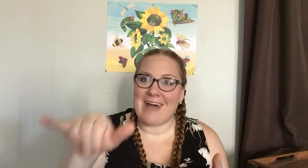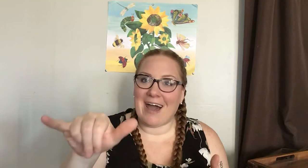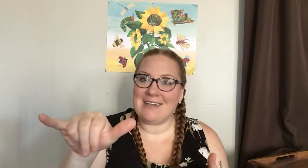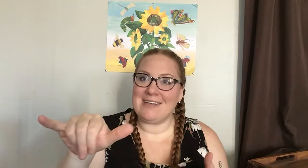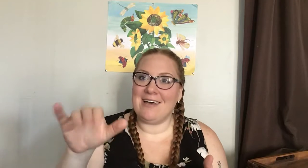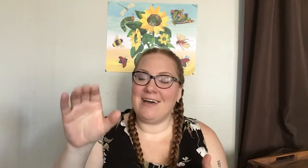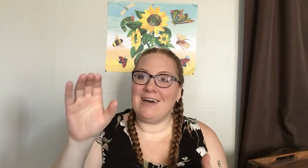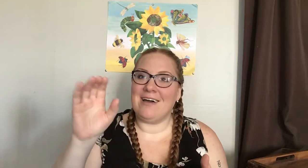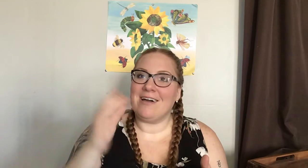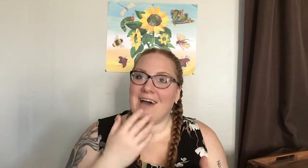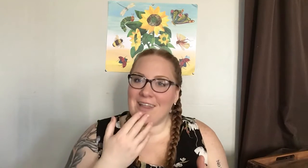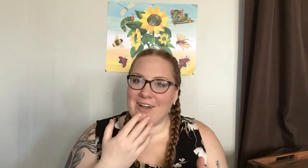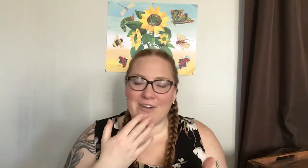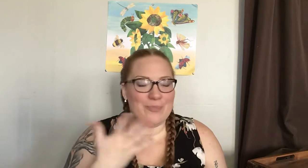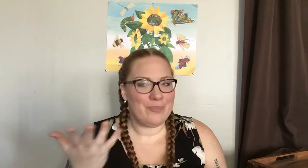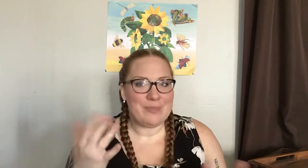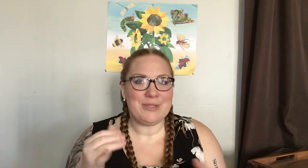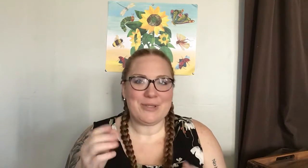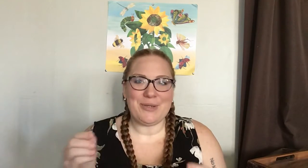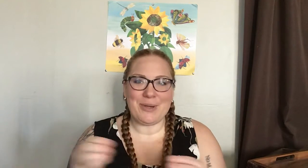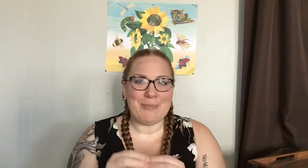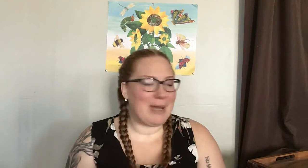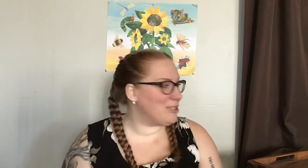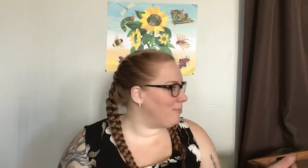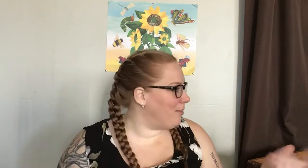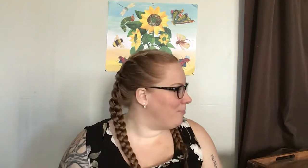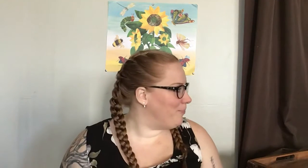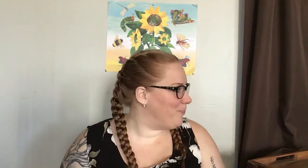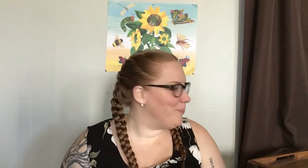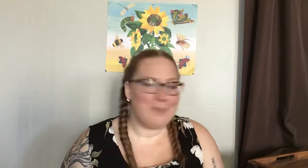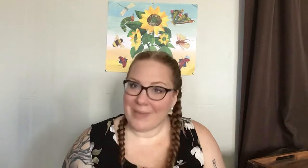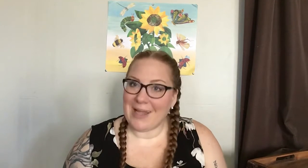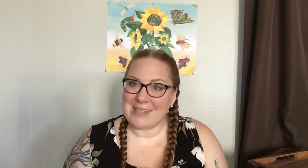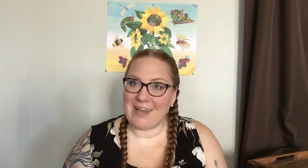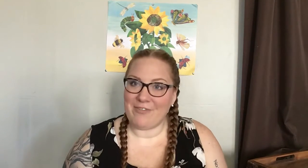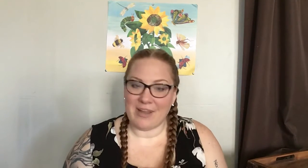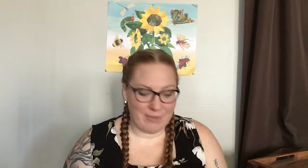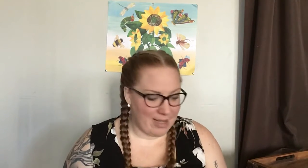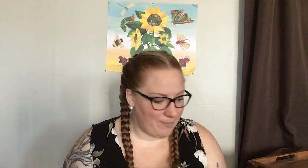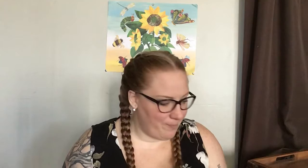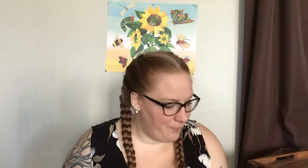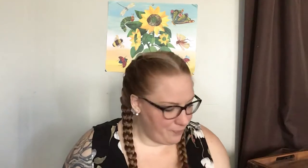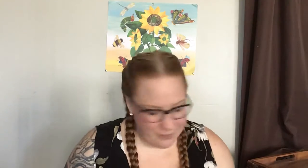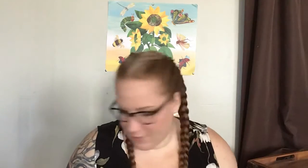that color so you can match them up. That's kind of fun, right?